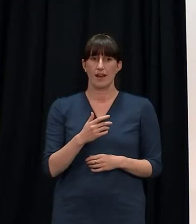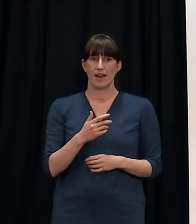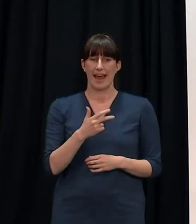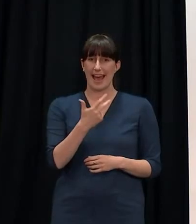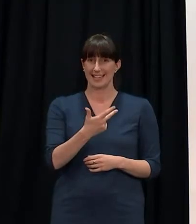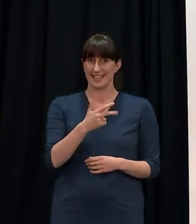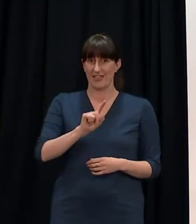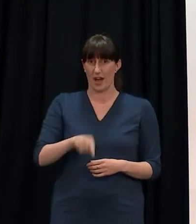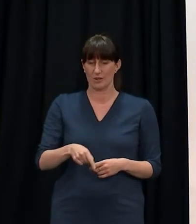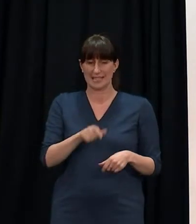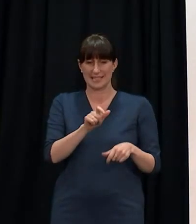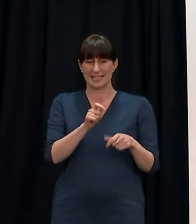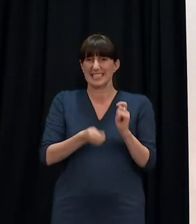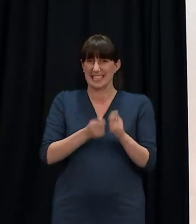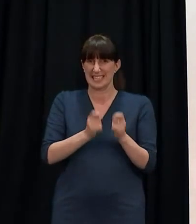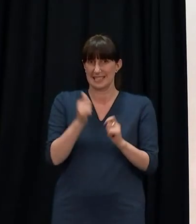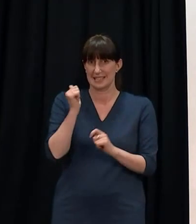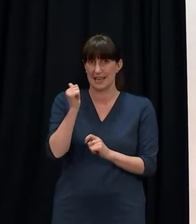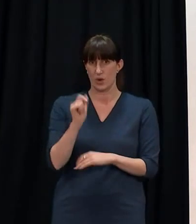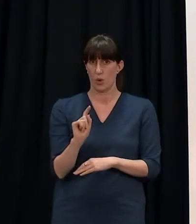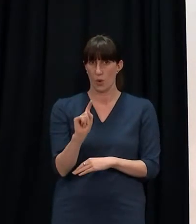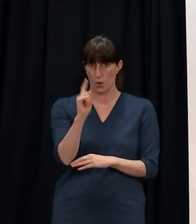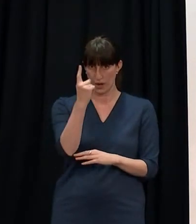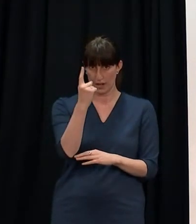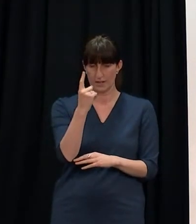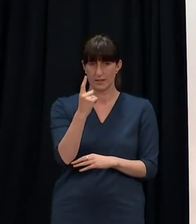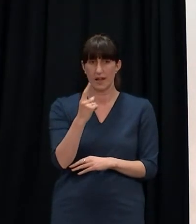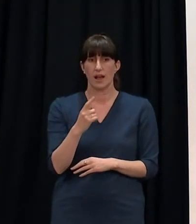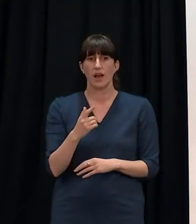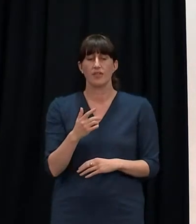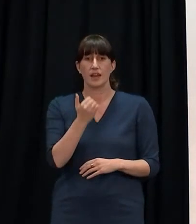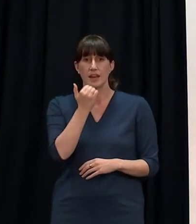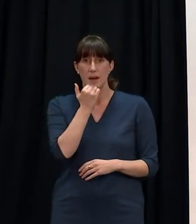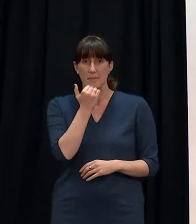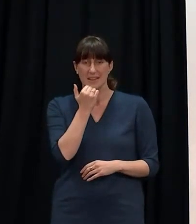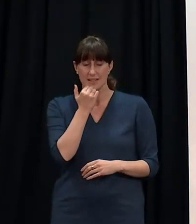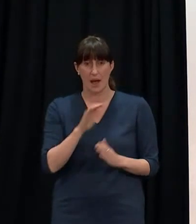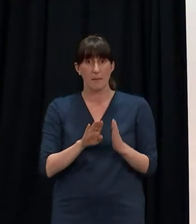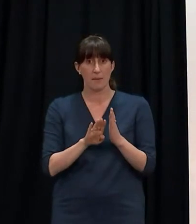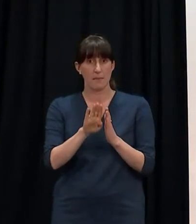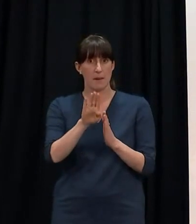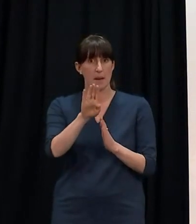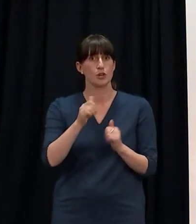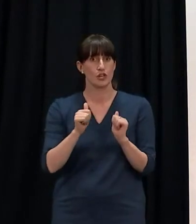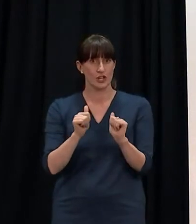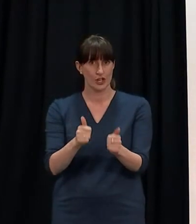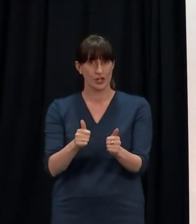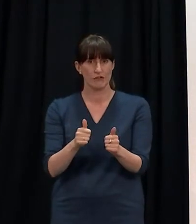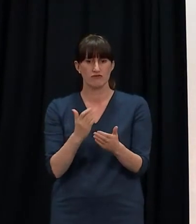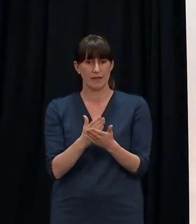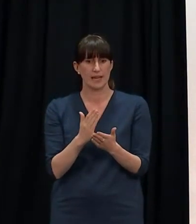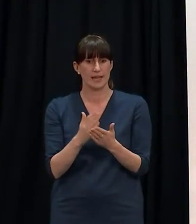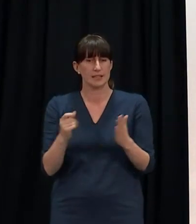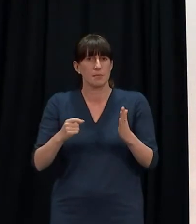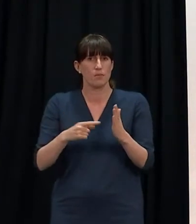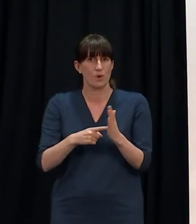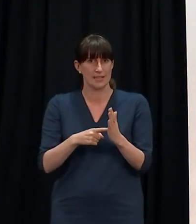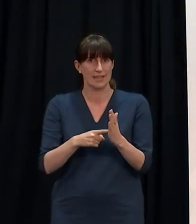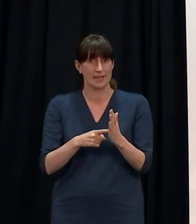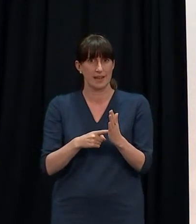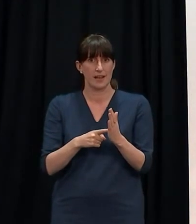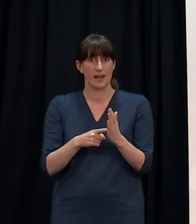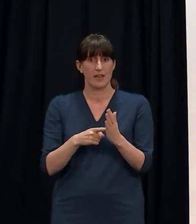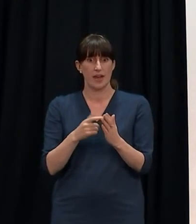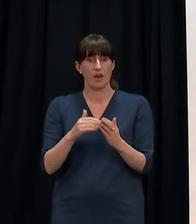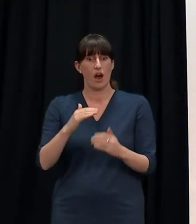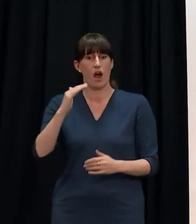8,566 swabs taken across Metro Auckland. It's very good to see those numbers coming up, and in many respects that's the most important number. It's a welcome